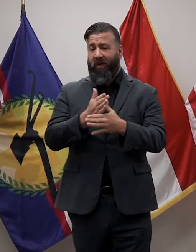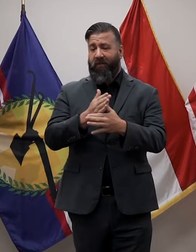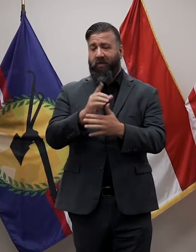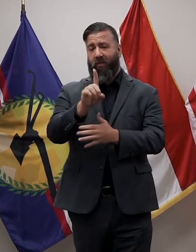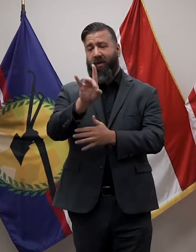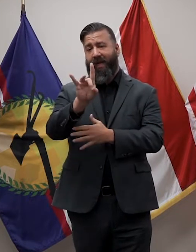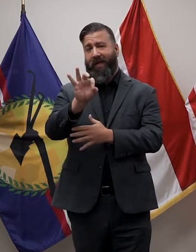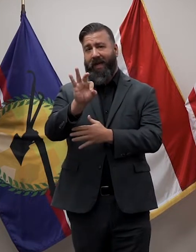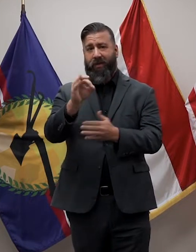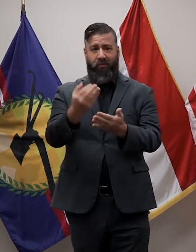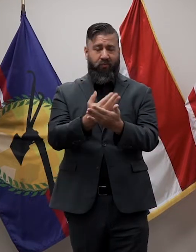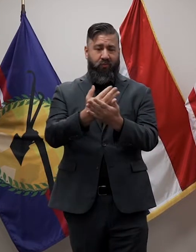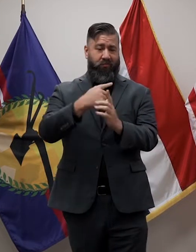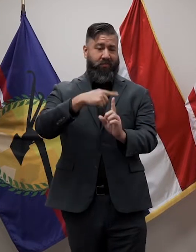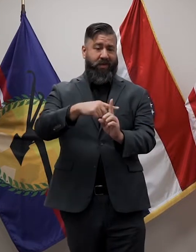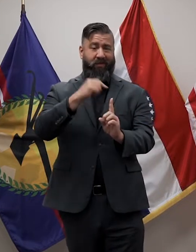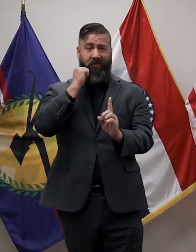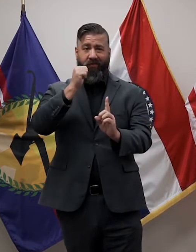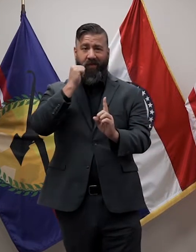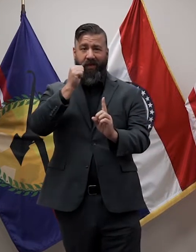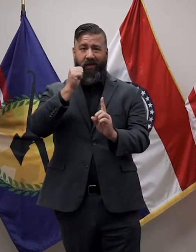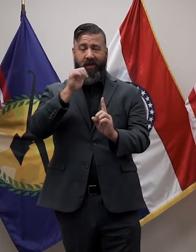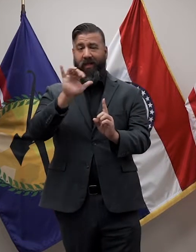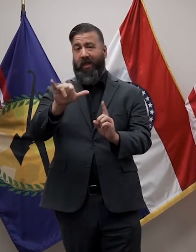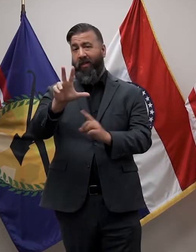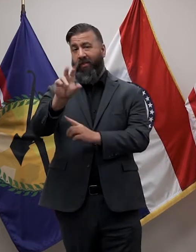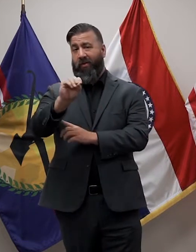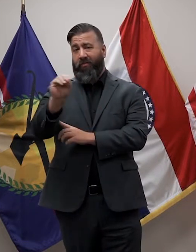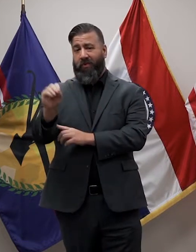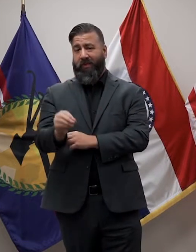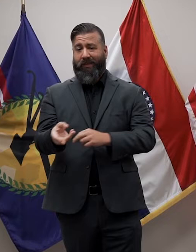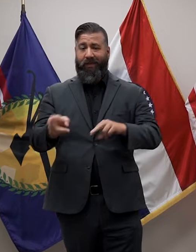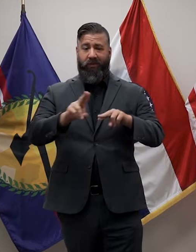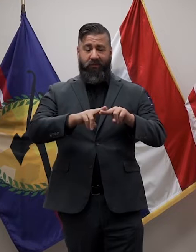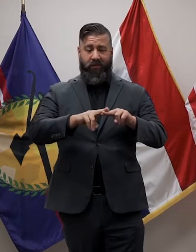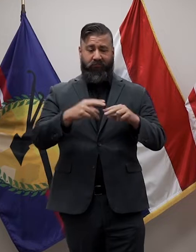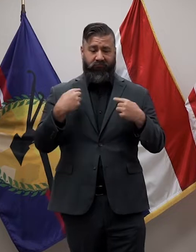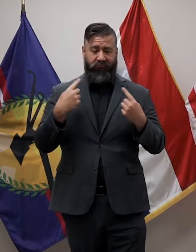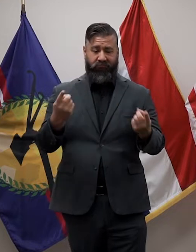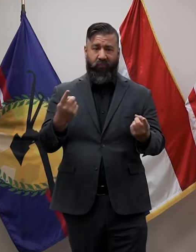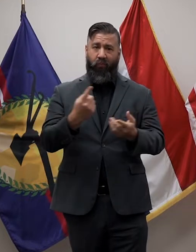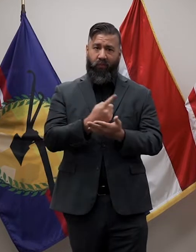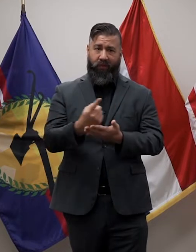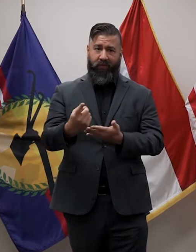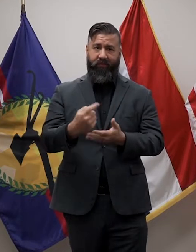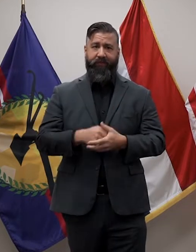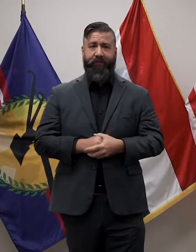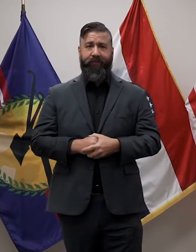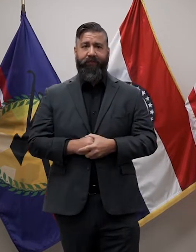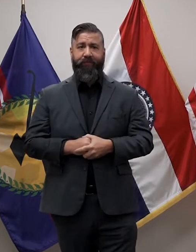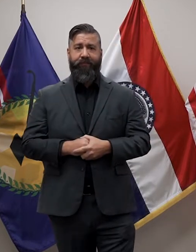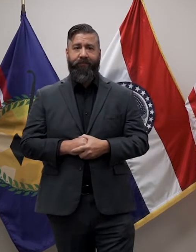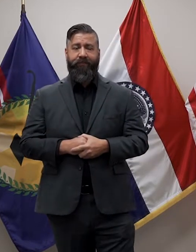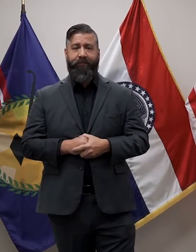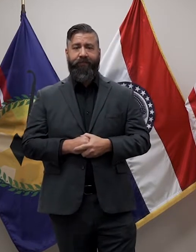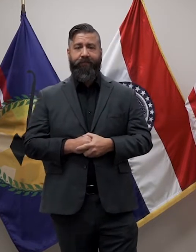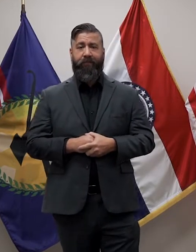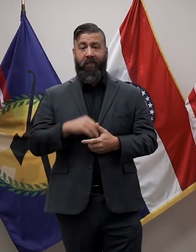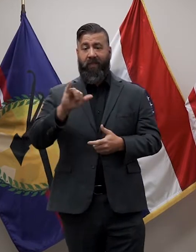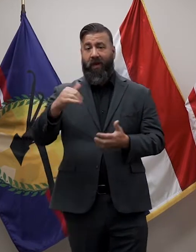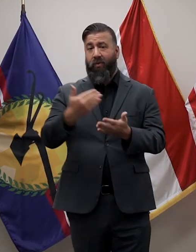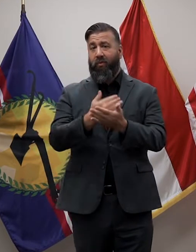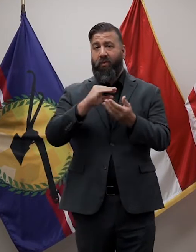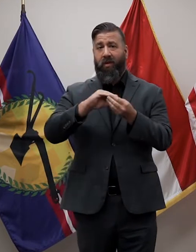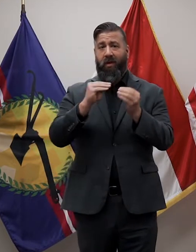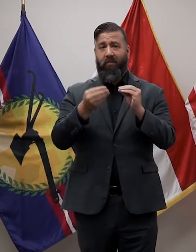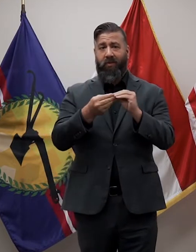new cases per day, which is a 30% increase in cases over the previous week. This new threshold puts